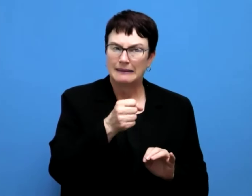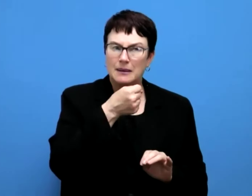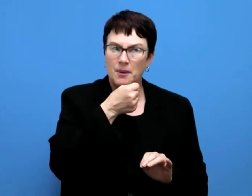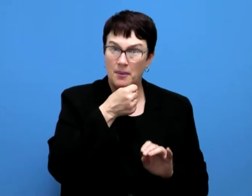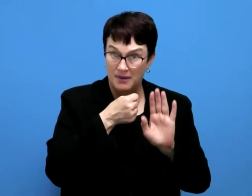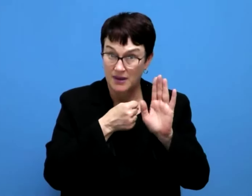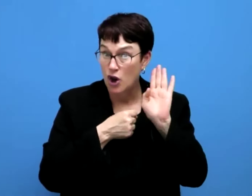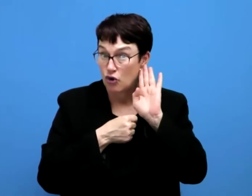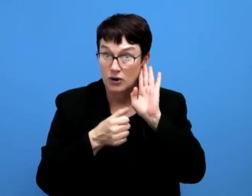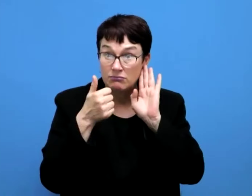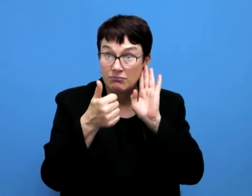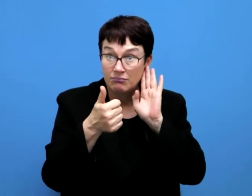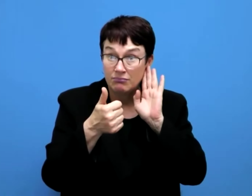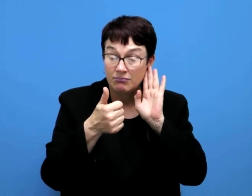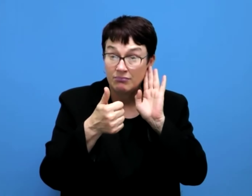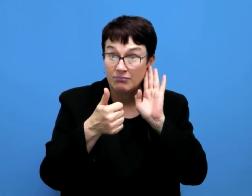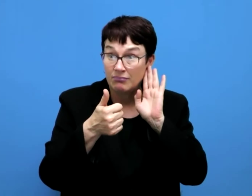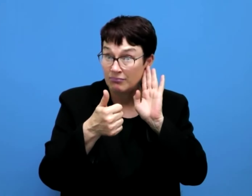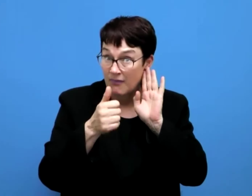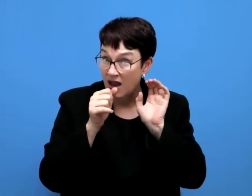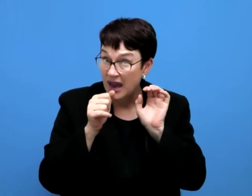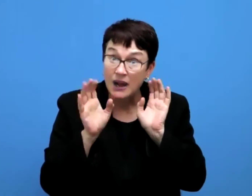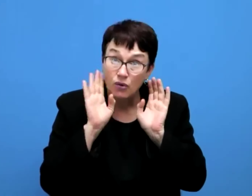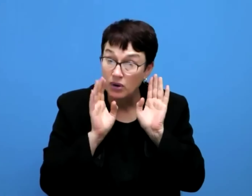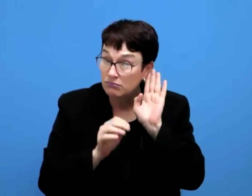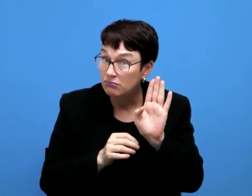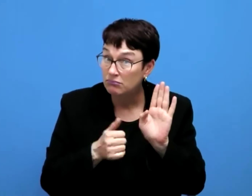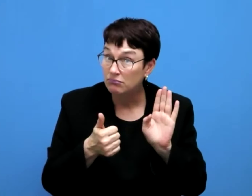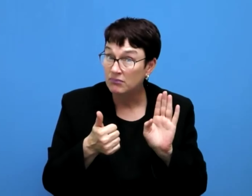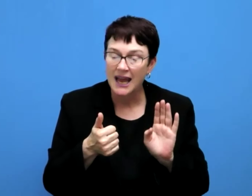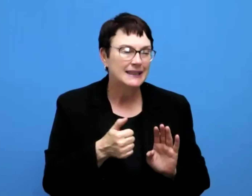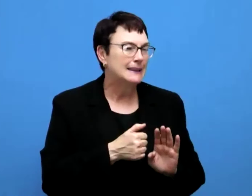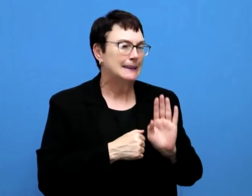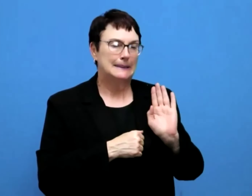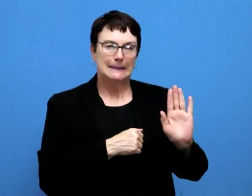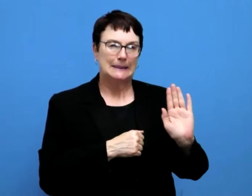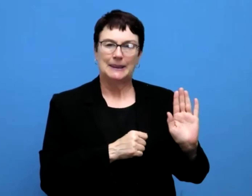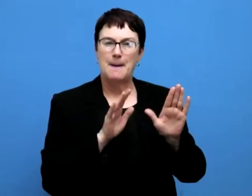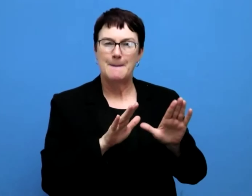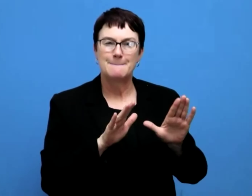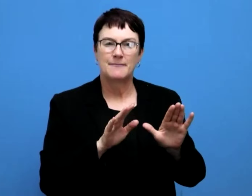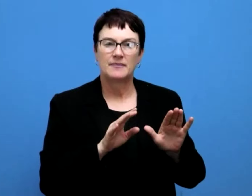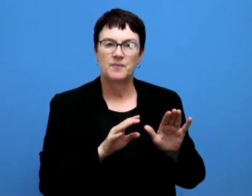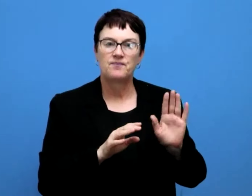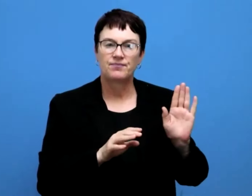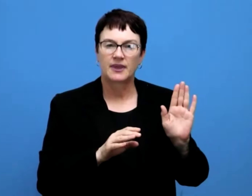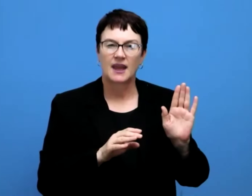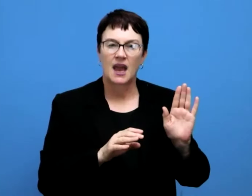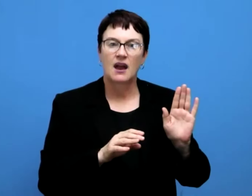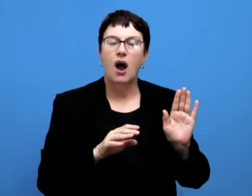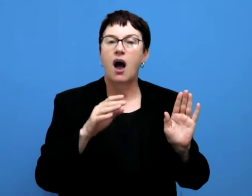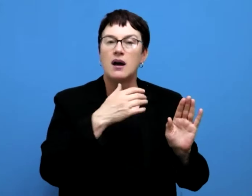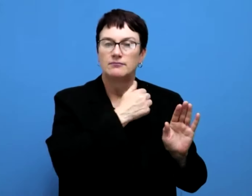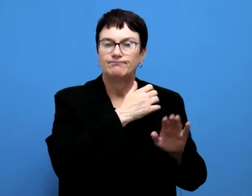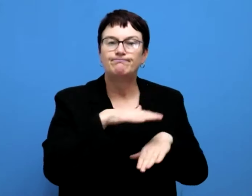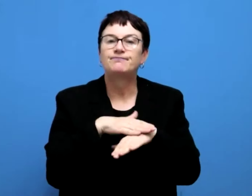me? Okay, I think that it's not a problem. Carolyn is not on the call right